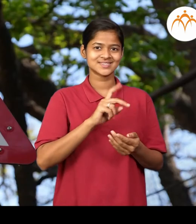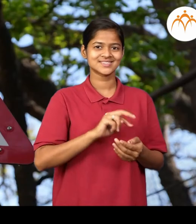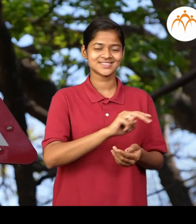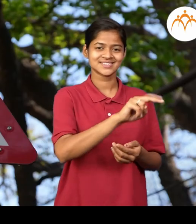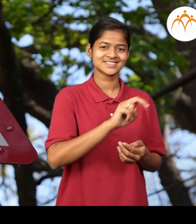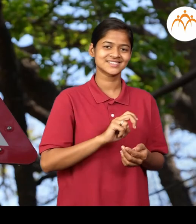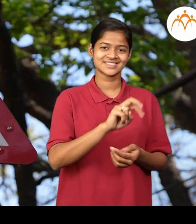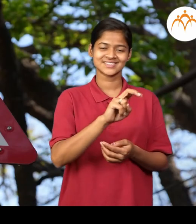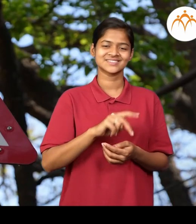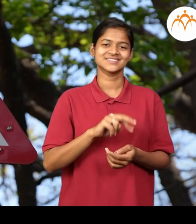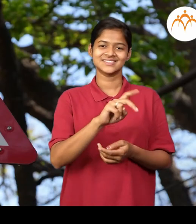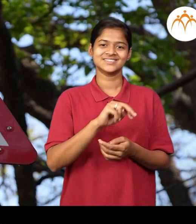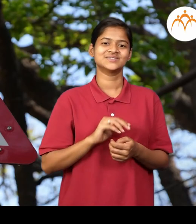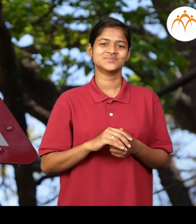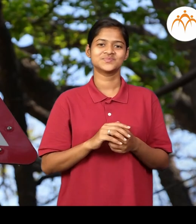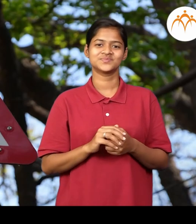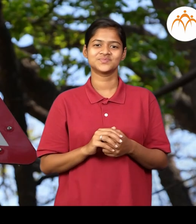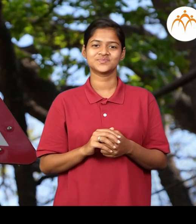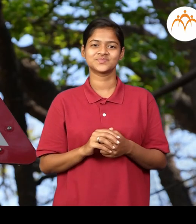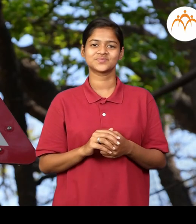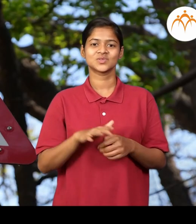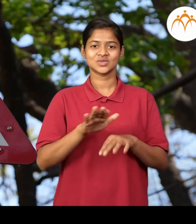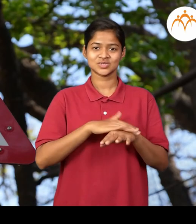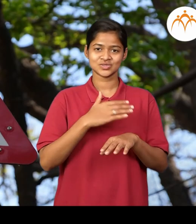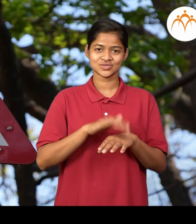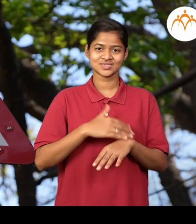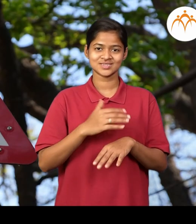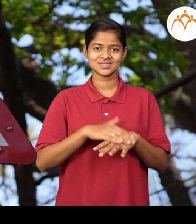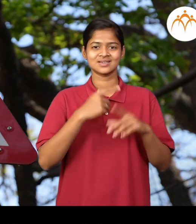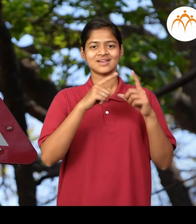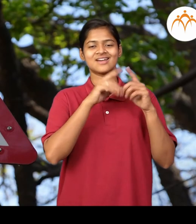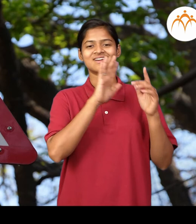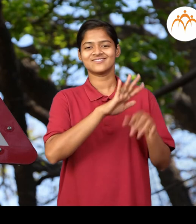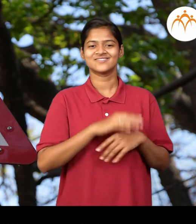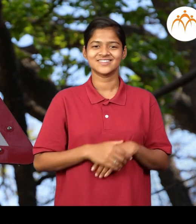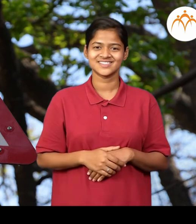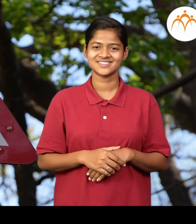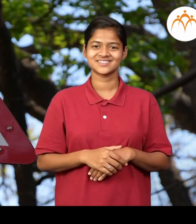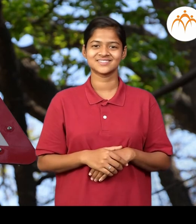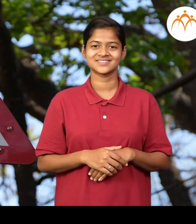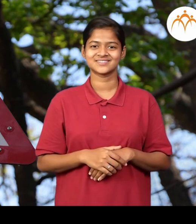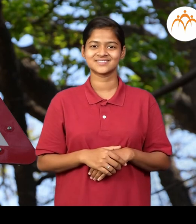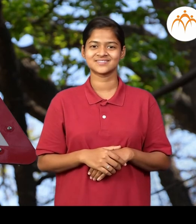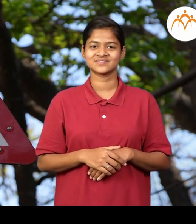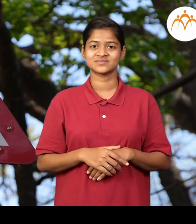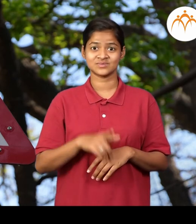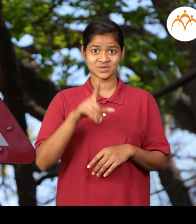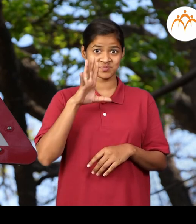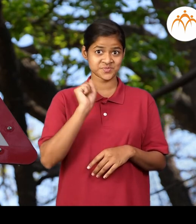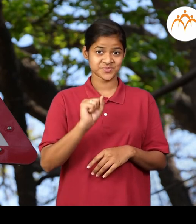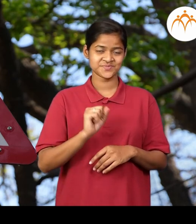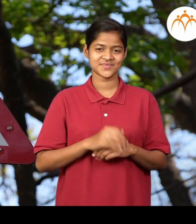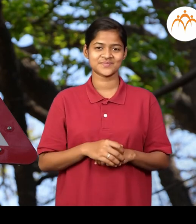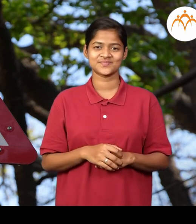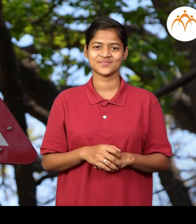there was a picture of a boy in a triangle. Dada said, now the school is near.